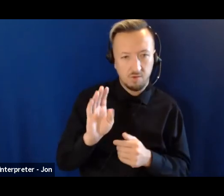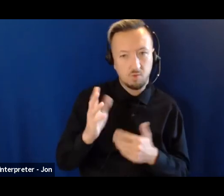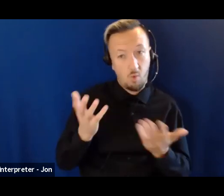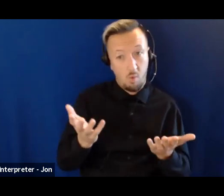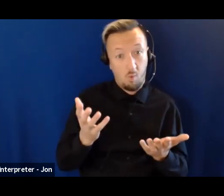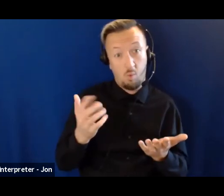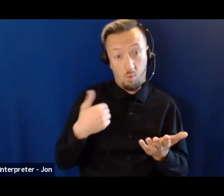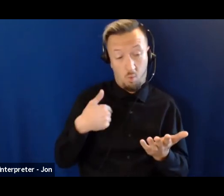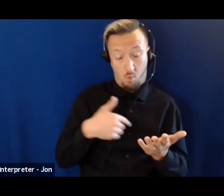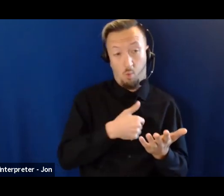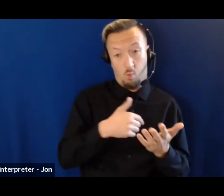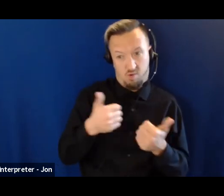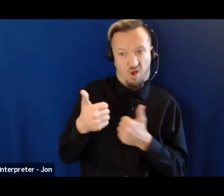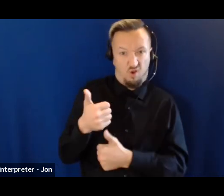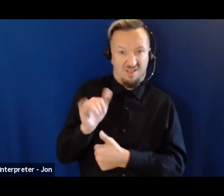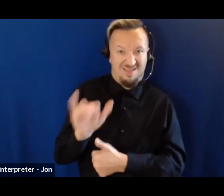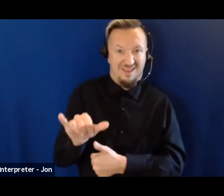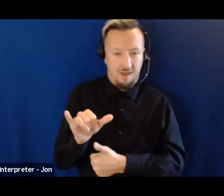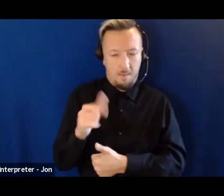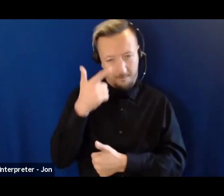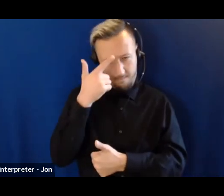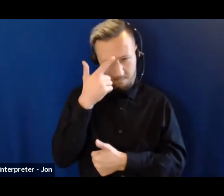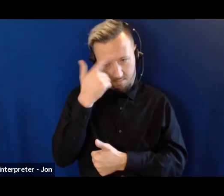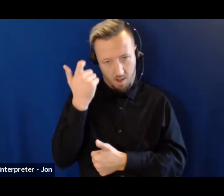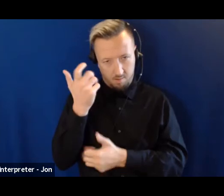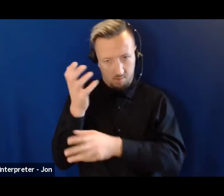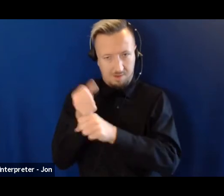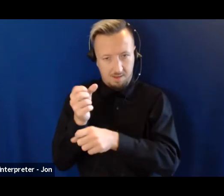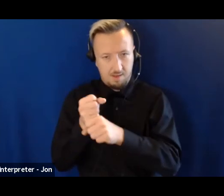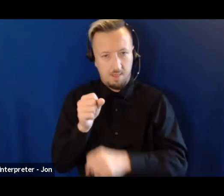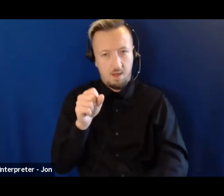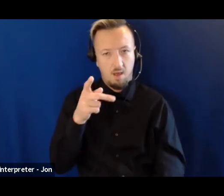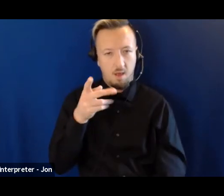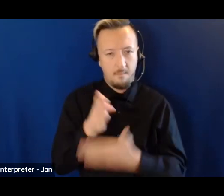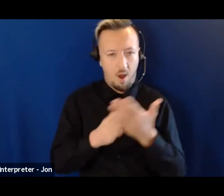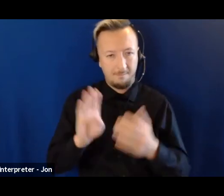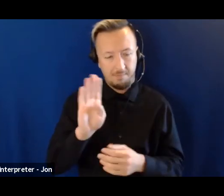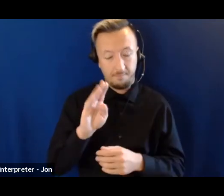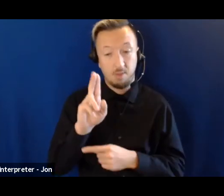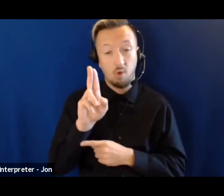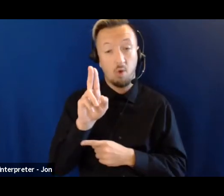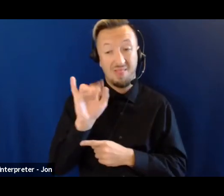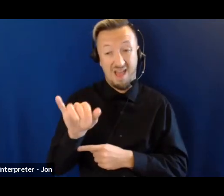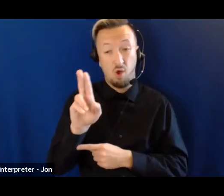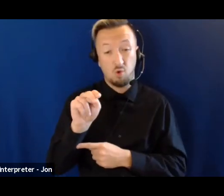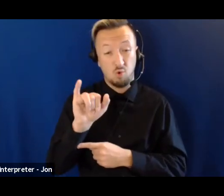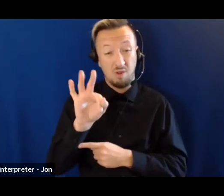we fall under that because of that Part B money. Uniform guidance very specifically talks